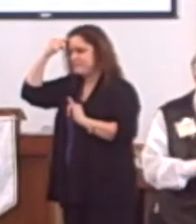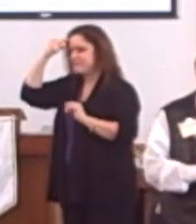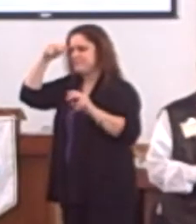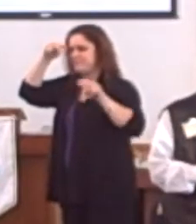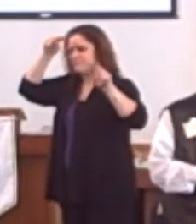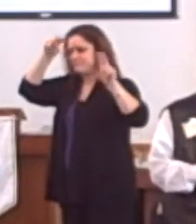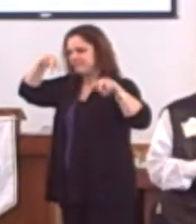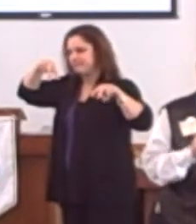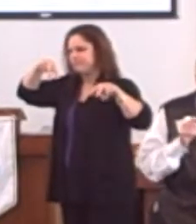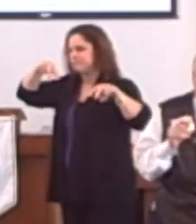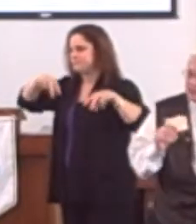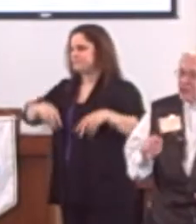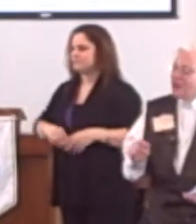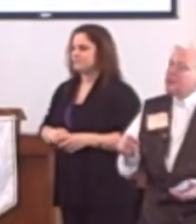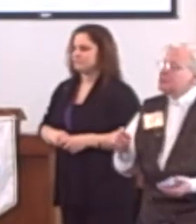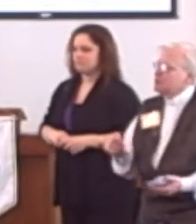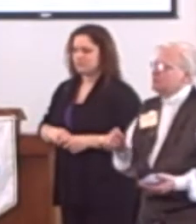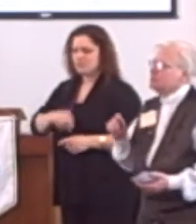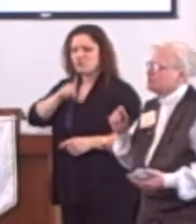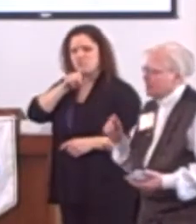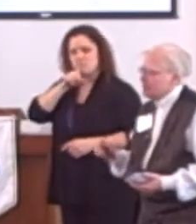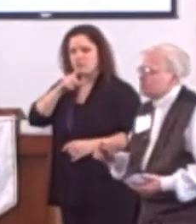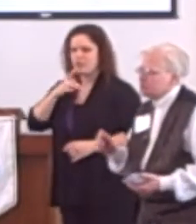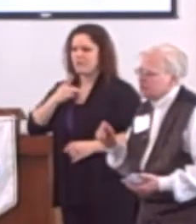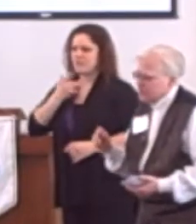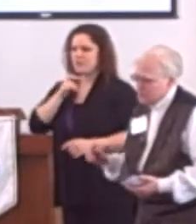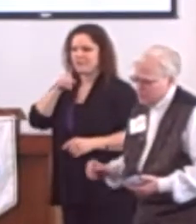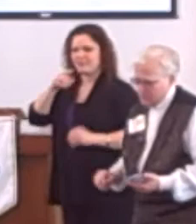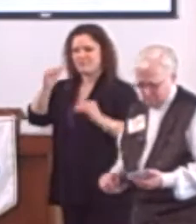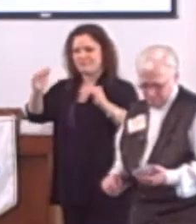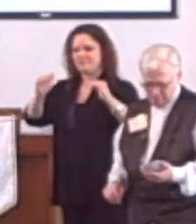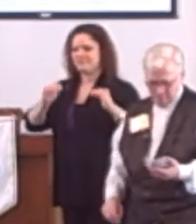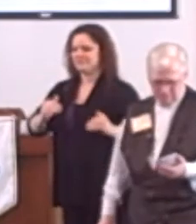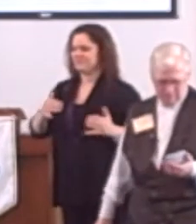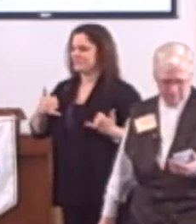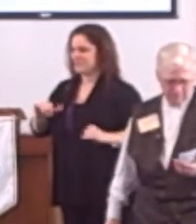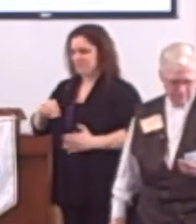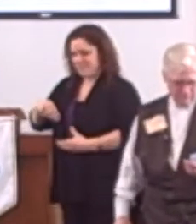feel that they are indeed less than